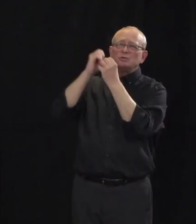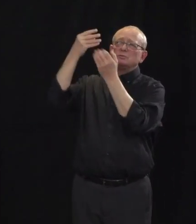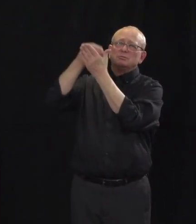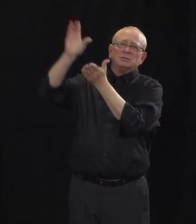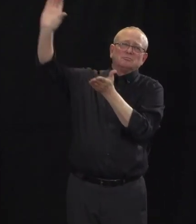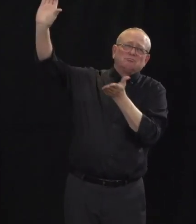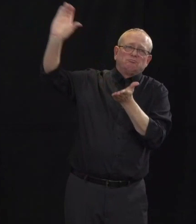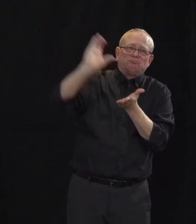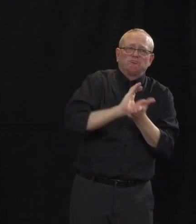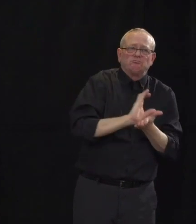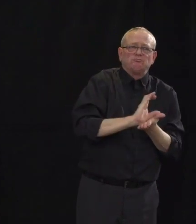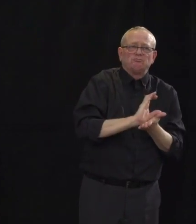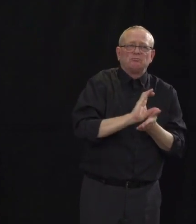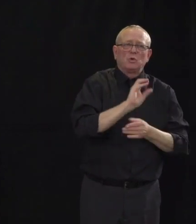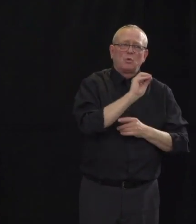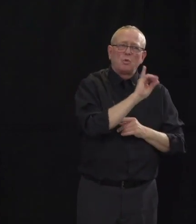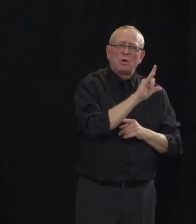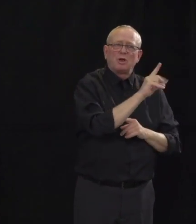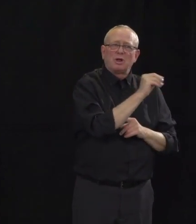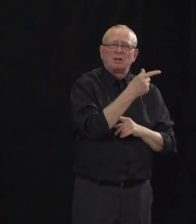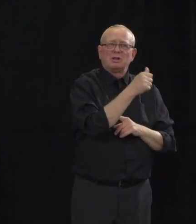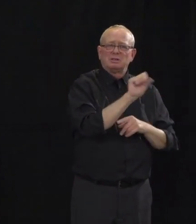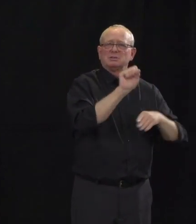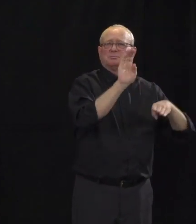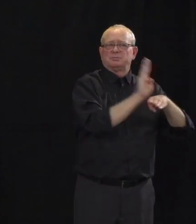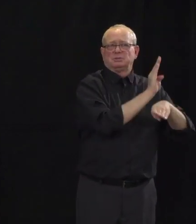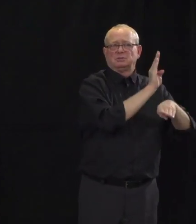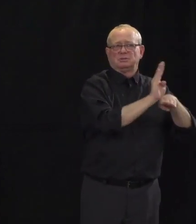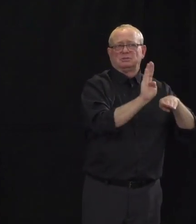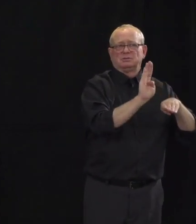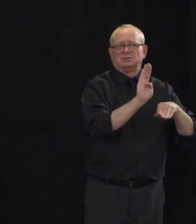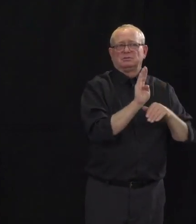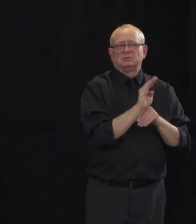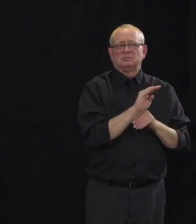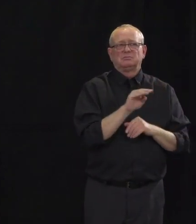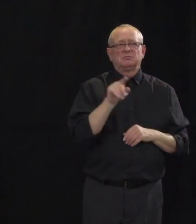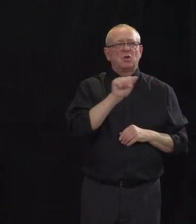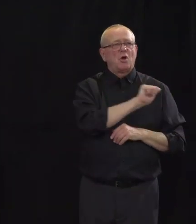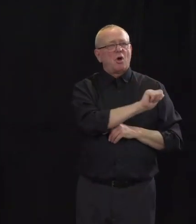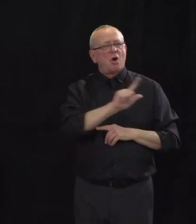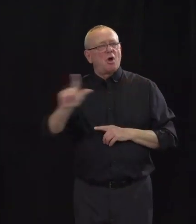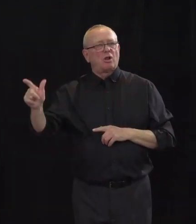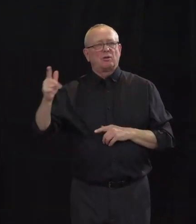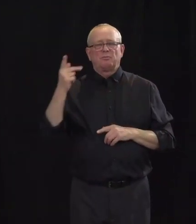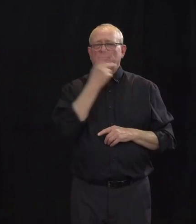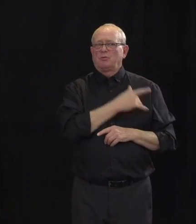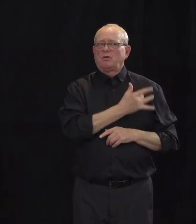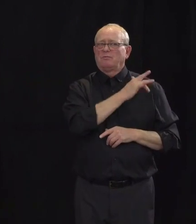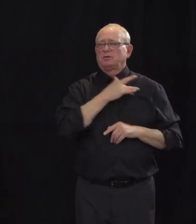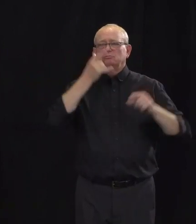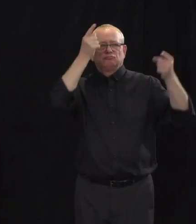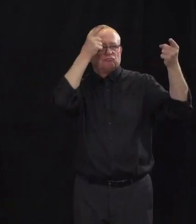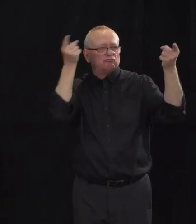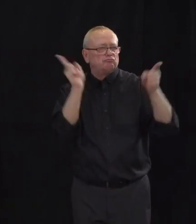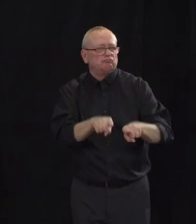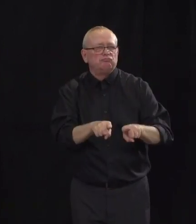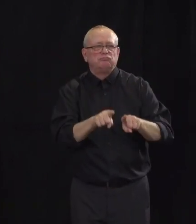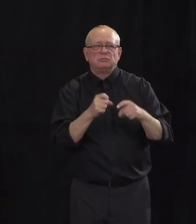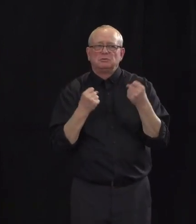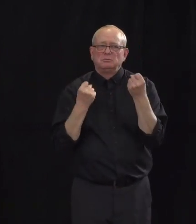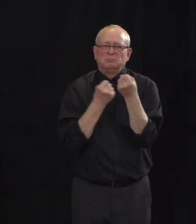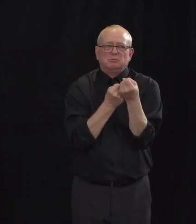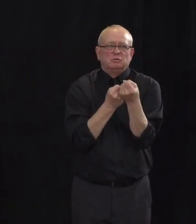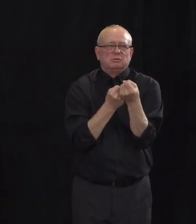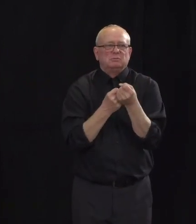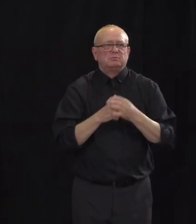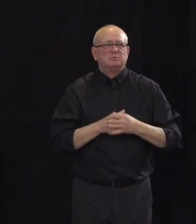sector. Yesterday, I also spoke to the board of the Canadian Association of Petroleum Producers and discussed with them other things that the government of